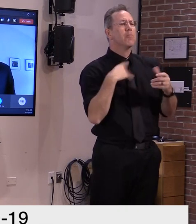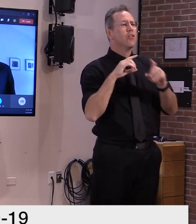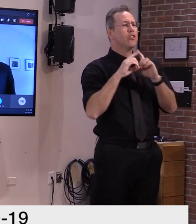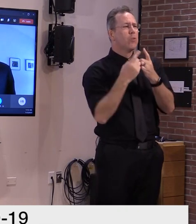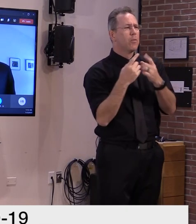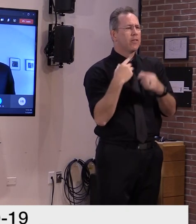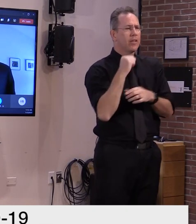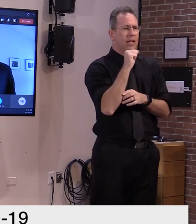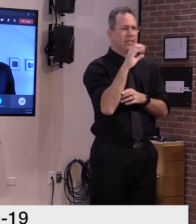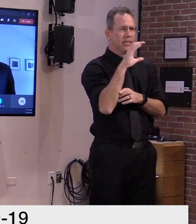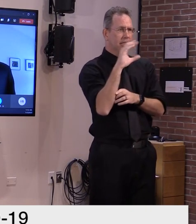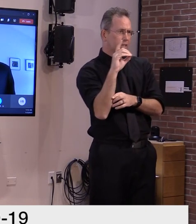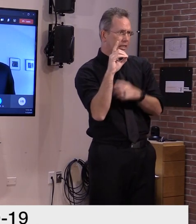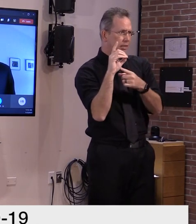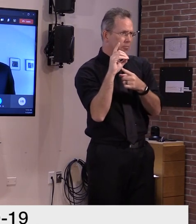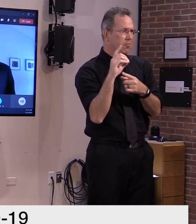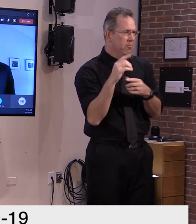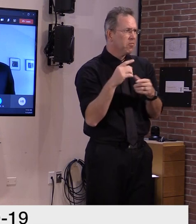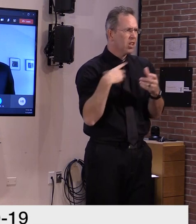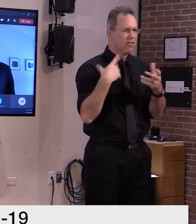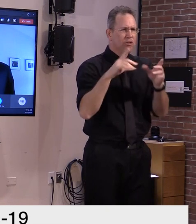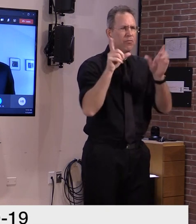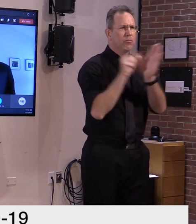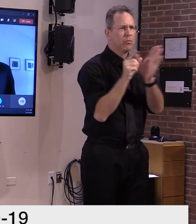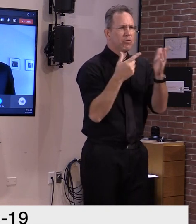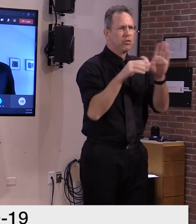our WorkSafe guidance, which is available at